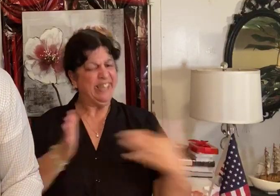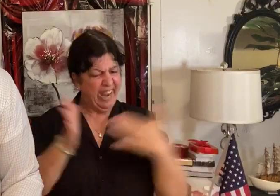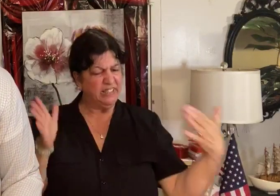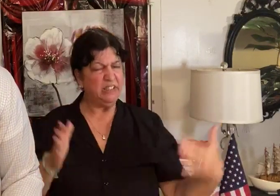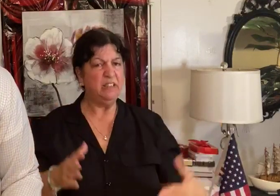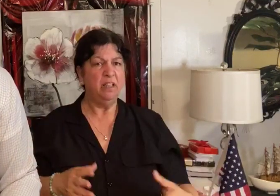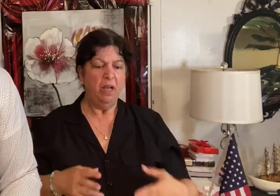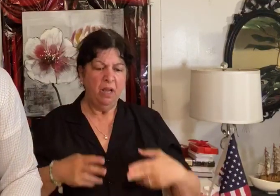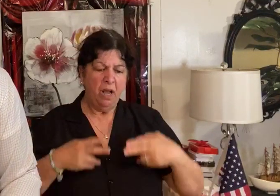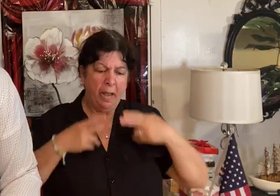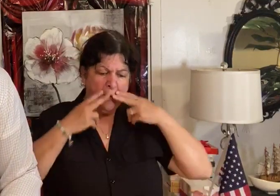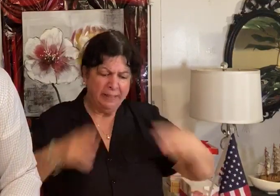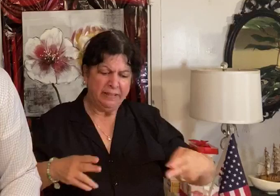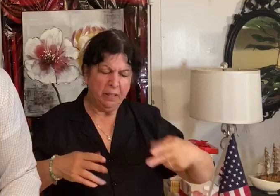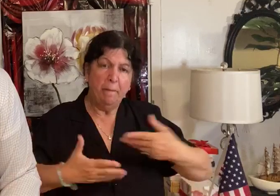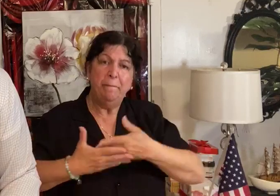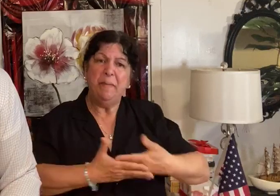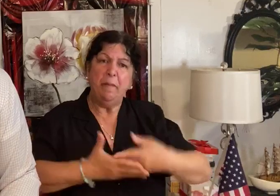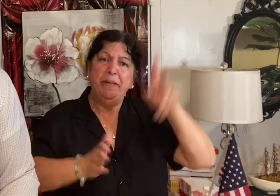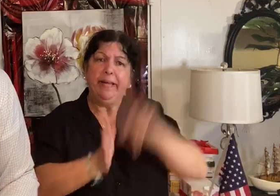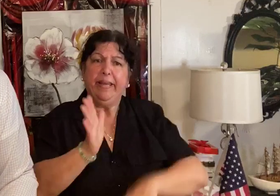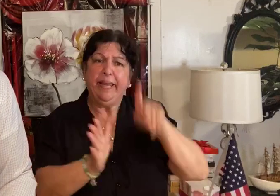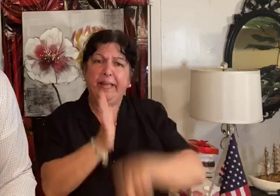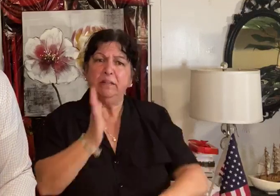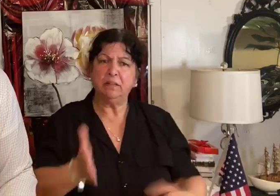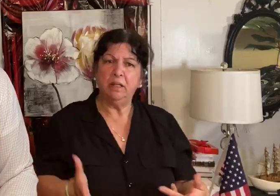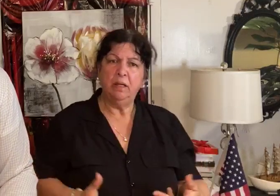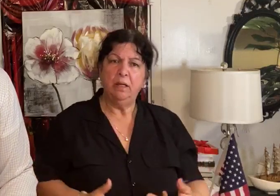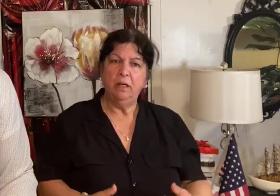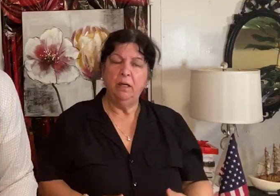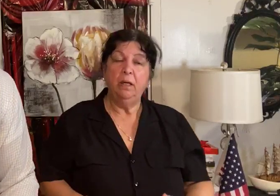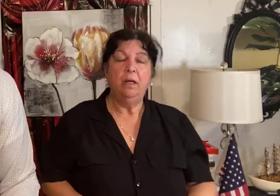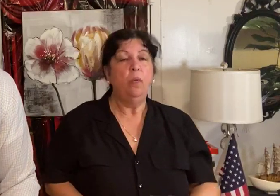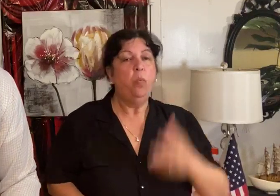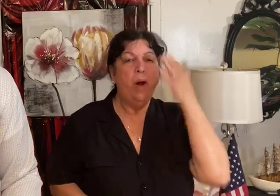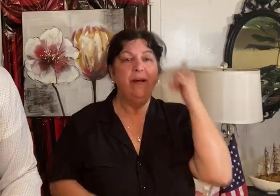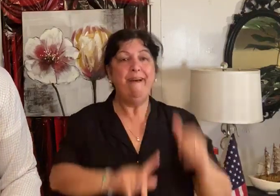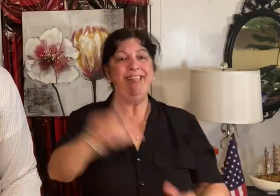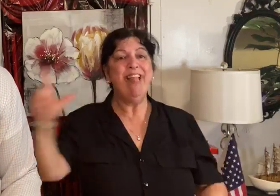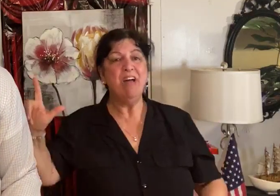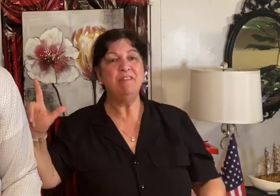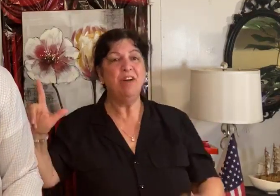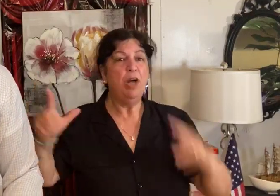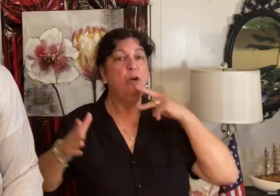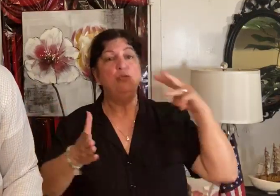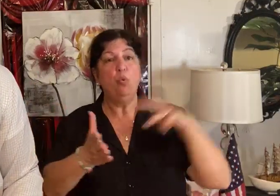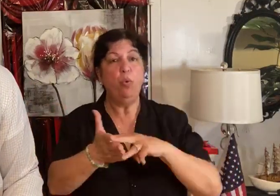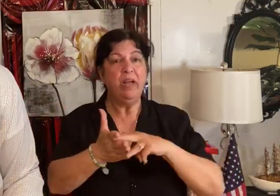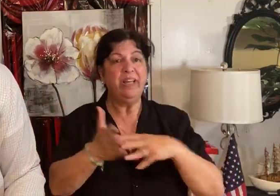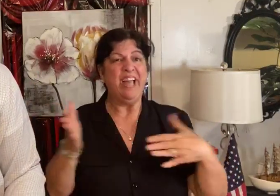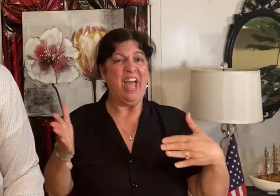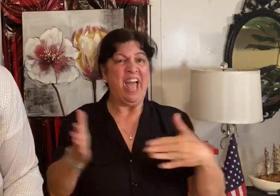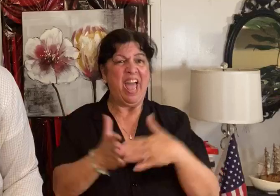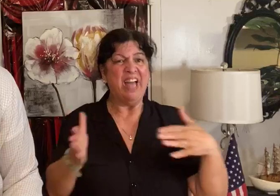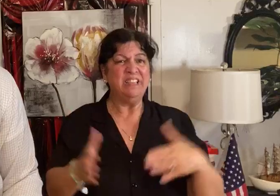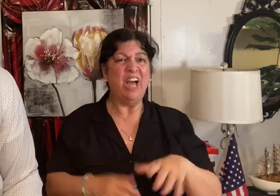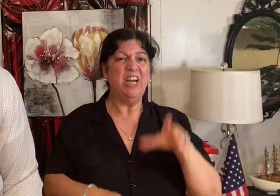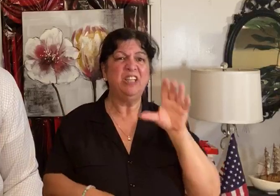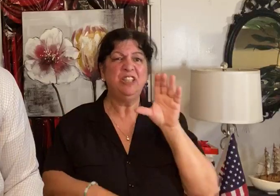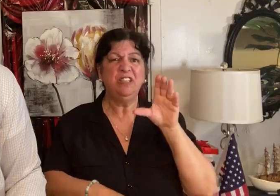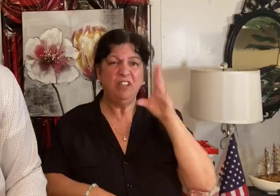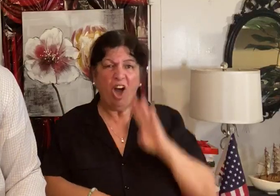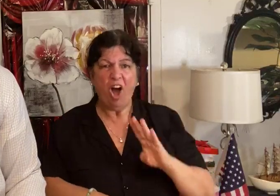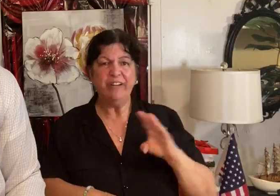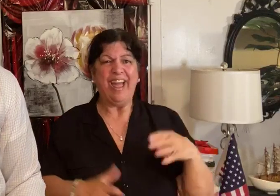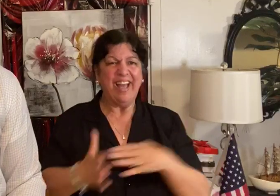that. And I'm not for Black Lives Matter because the leftists, the wicked, the anti-God, anti-church